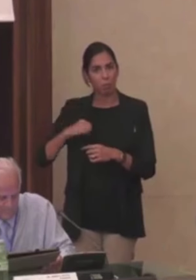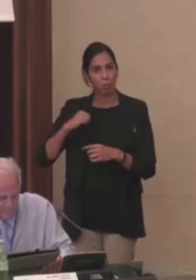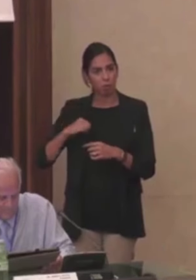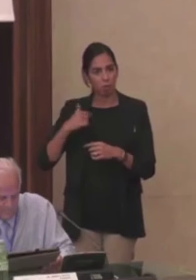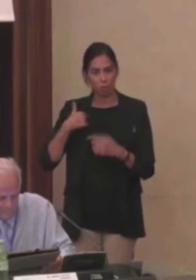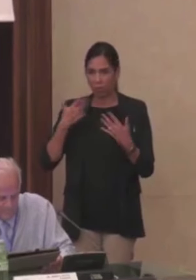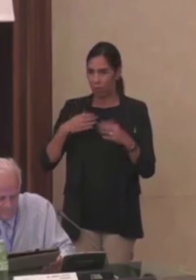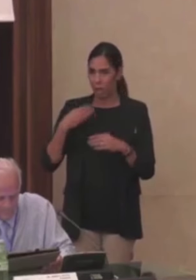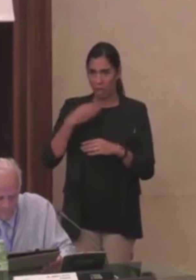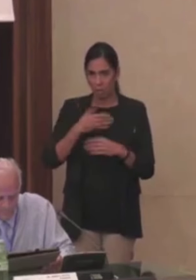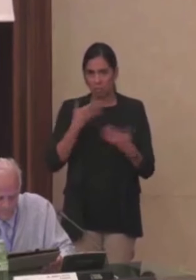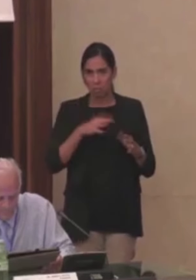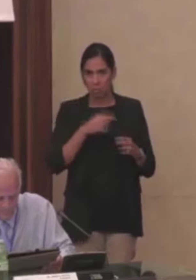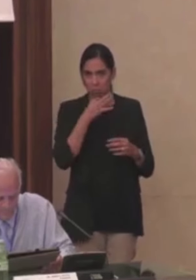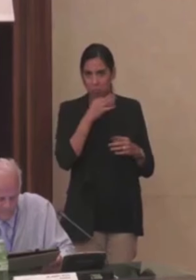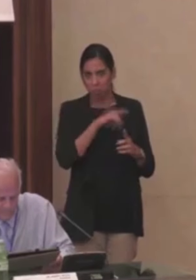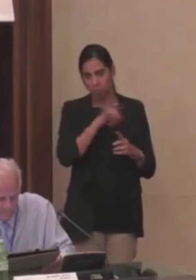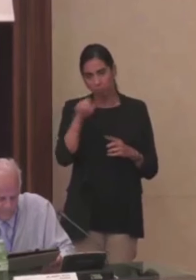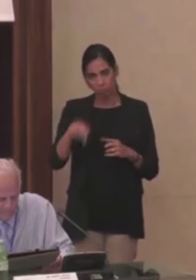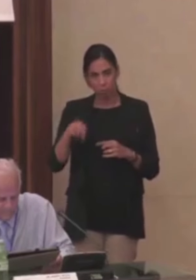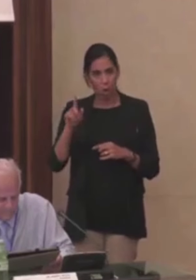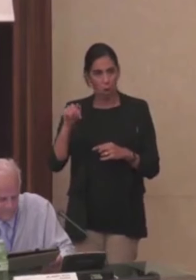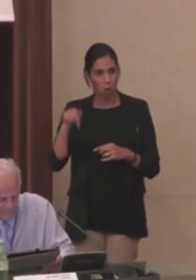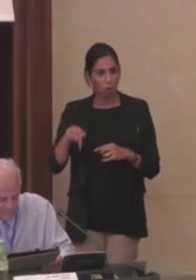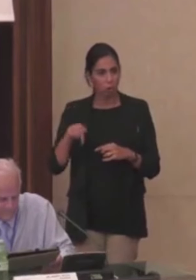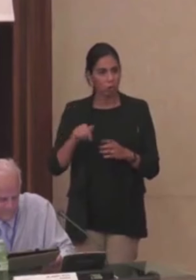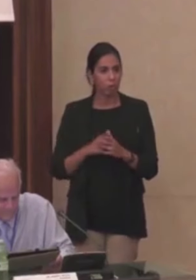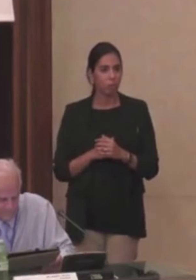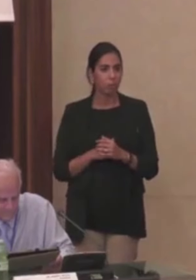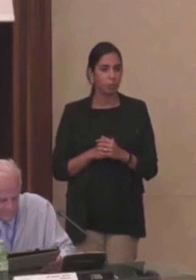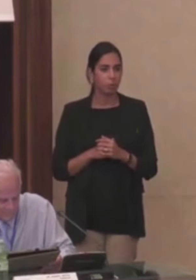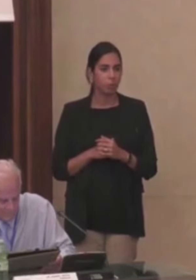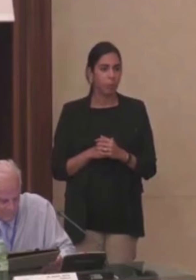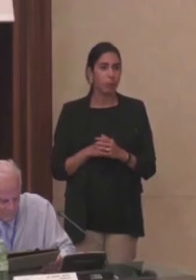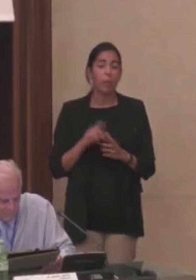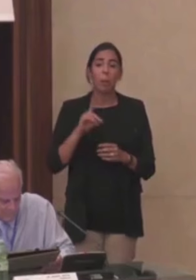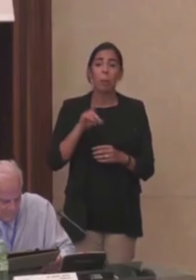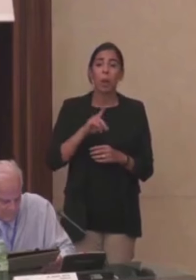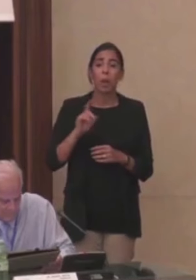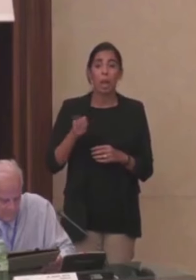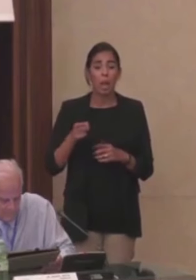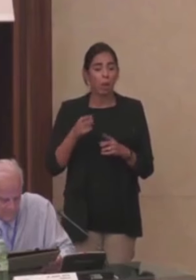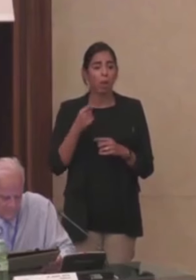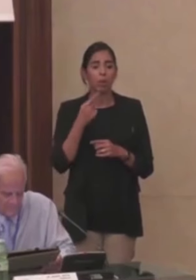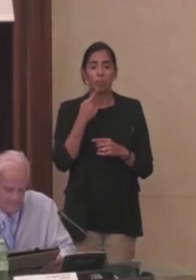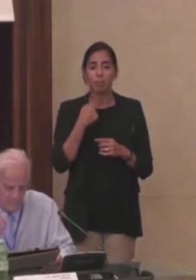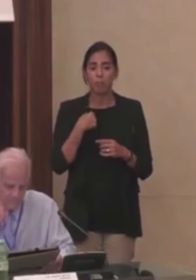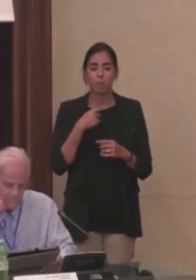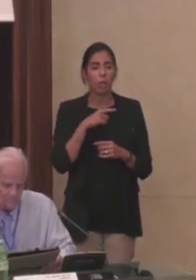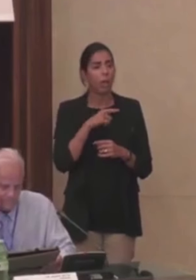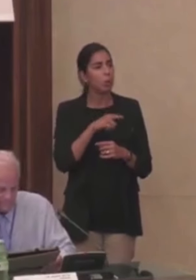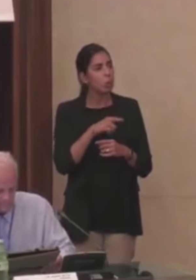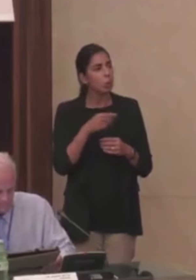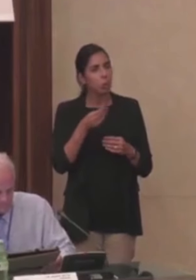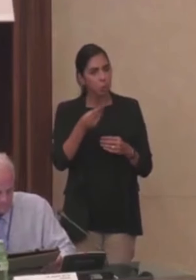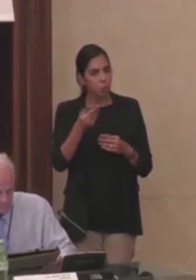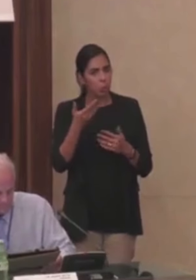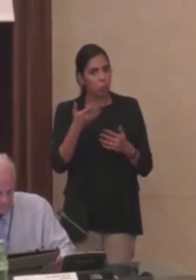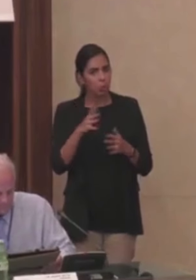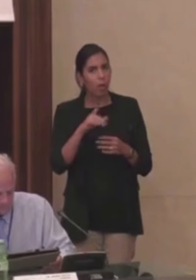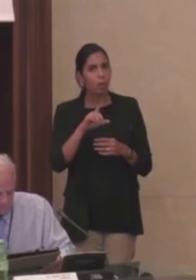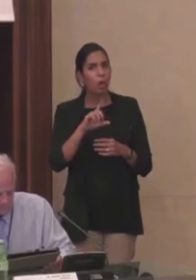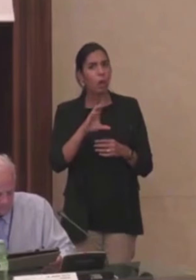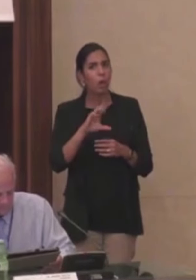in Fiumicino that took place yesterday and the day before. And he said, Andrea, do you